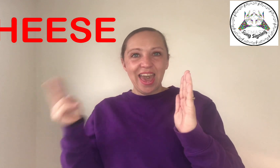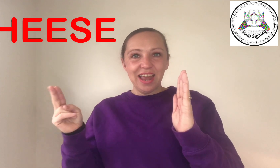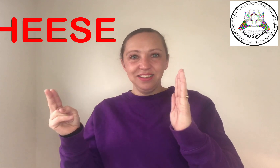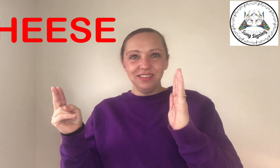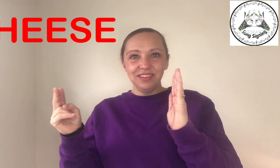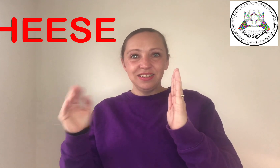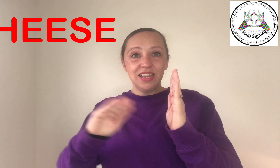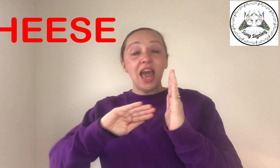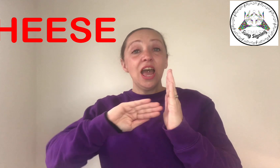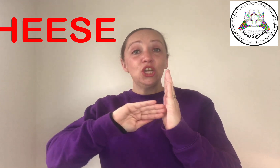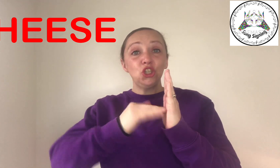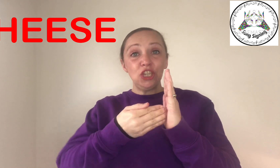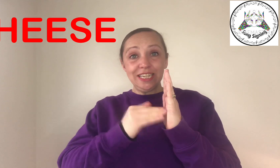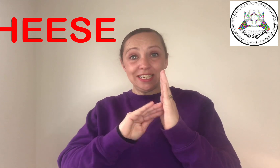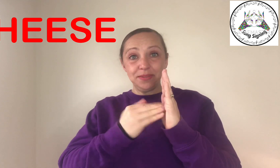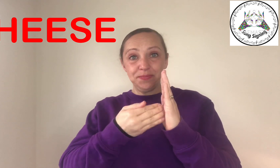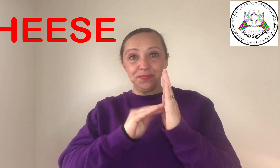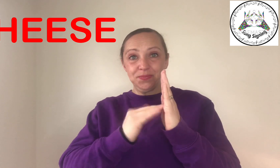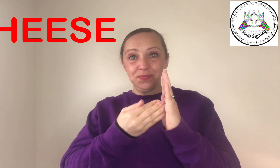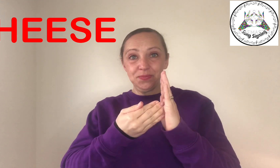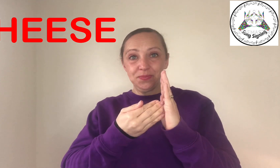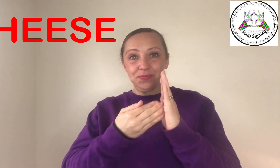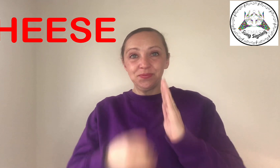Again, cheese.